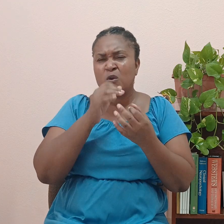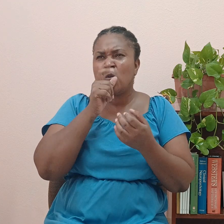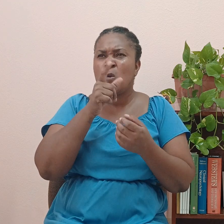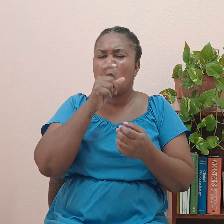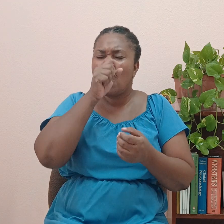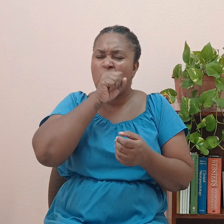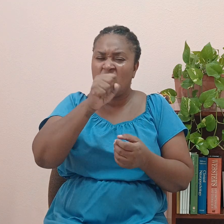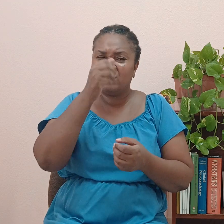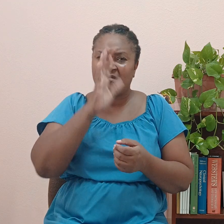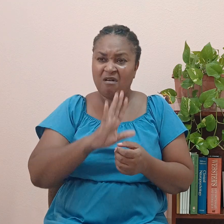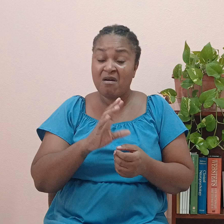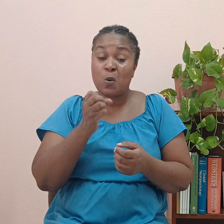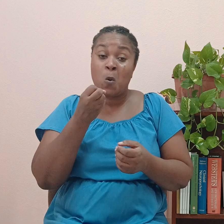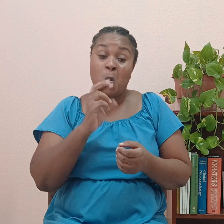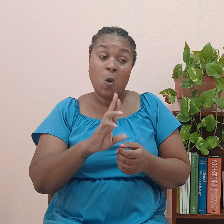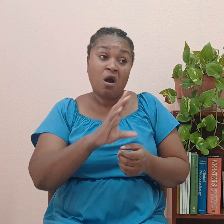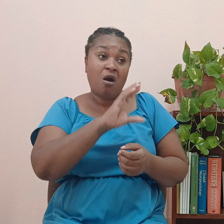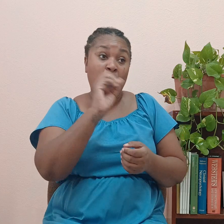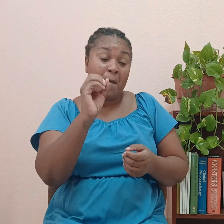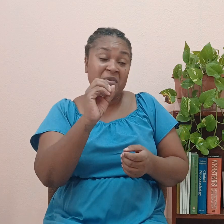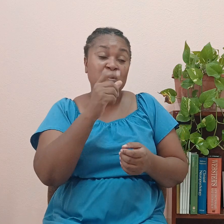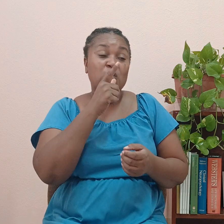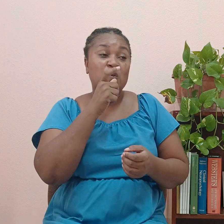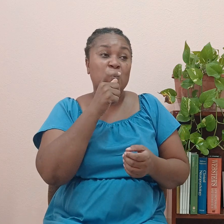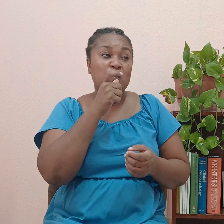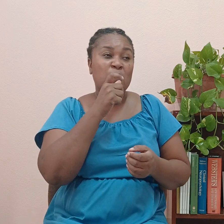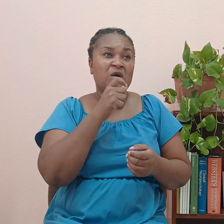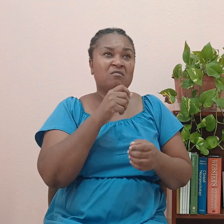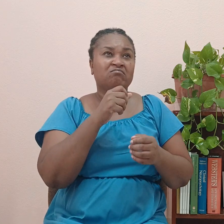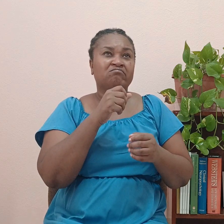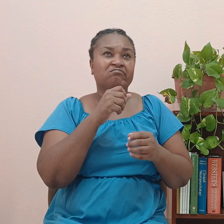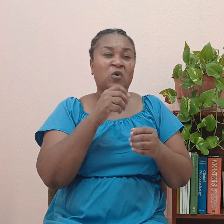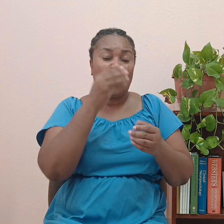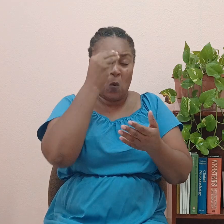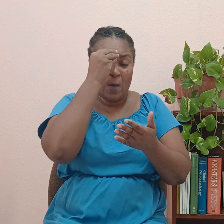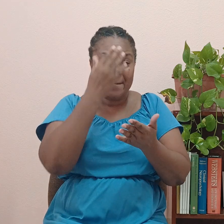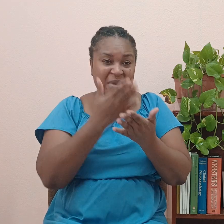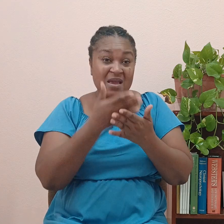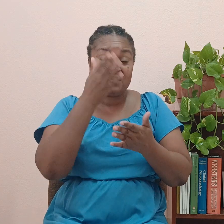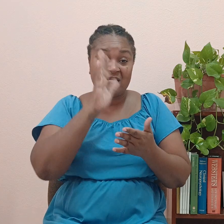that operates ethically according to biblical principles.